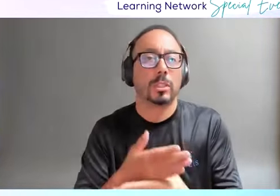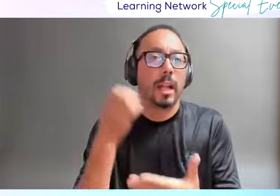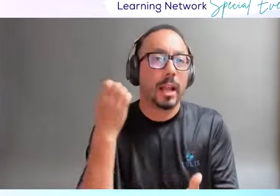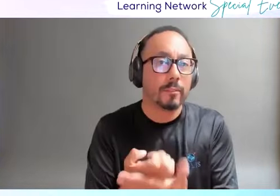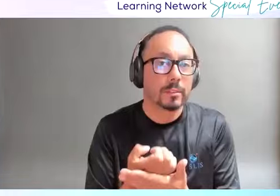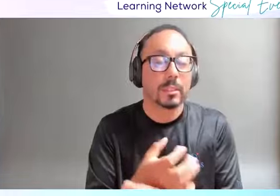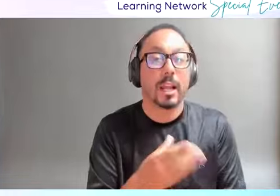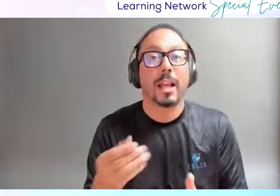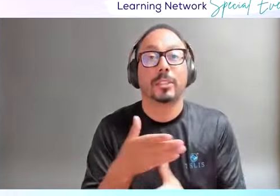shared training.